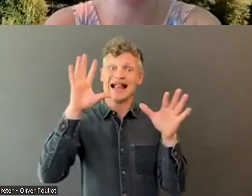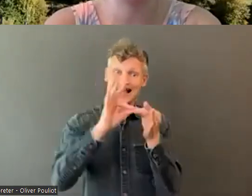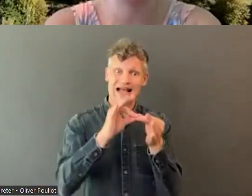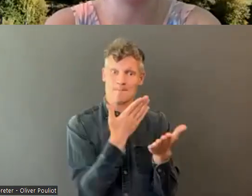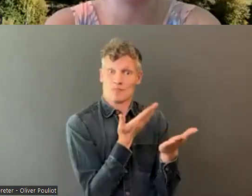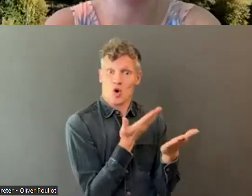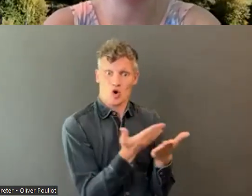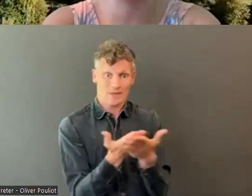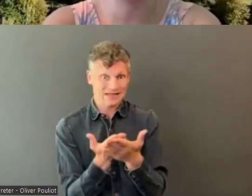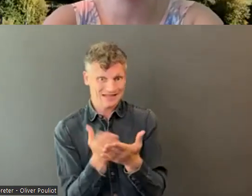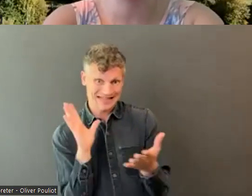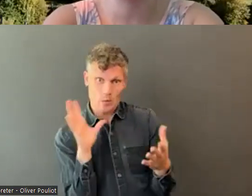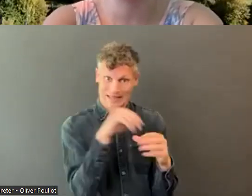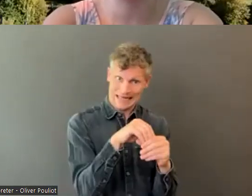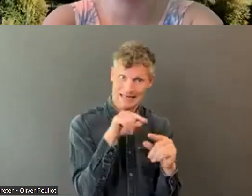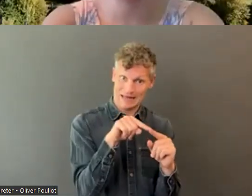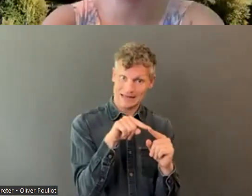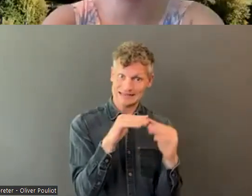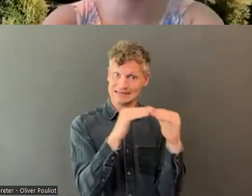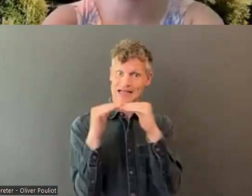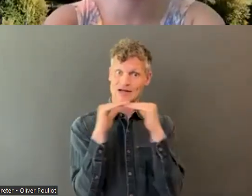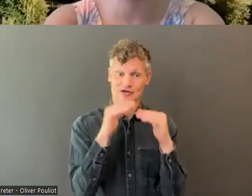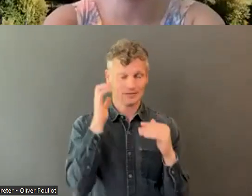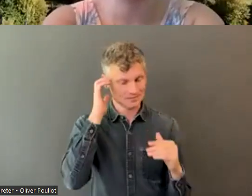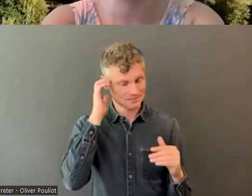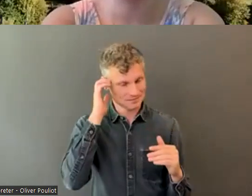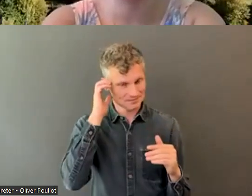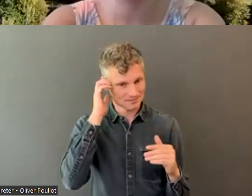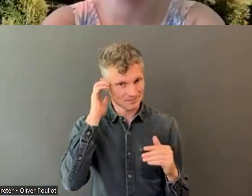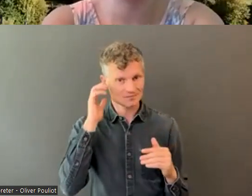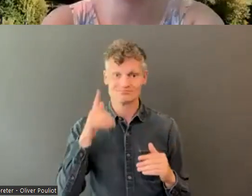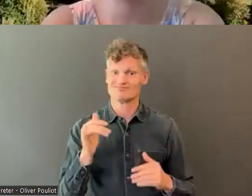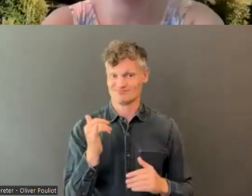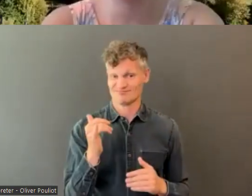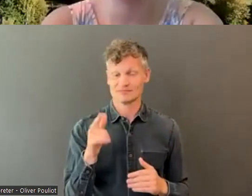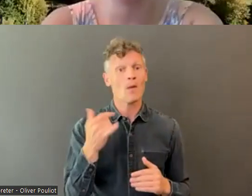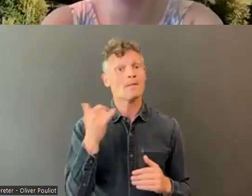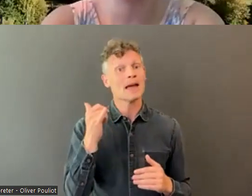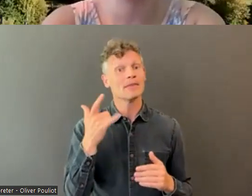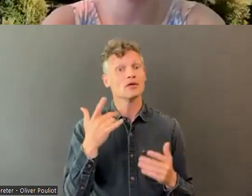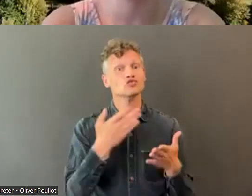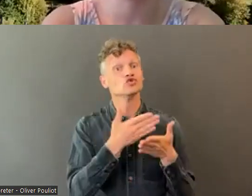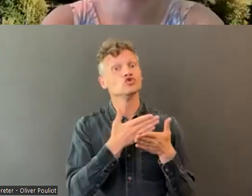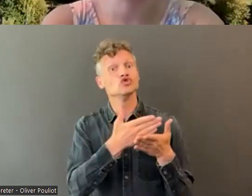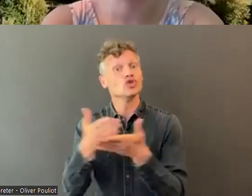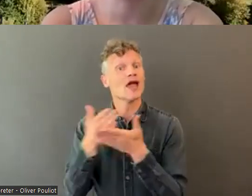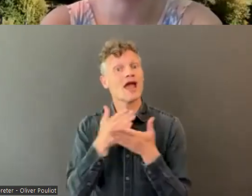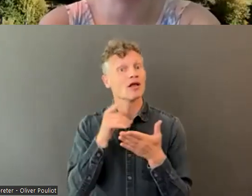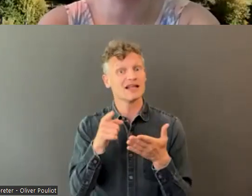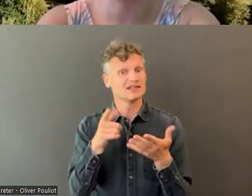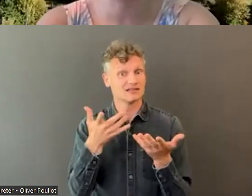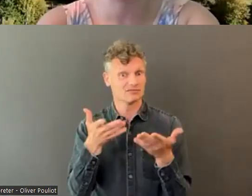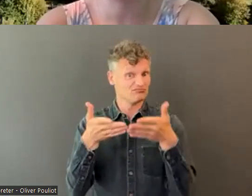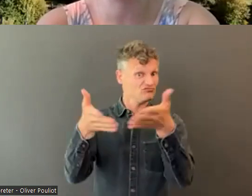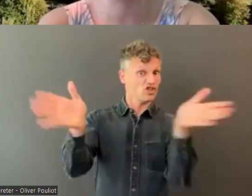customary. Absolutely. Absolutely. And so maybe we could be sharing that across the membership and, you know, and the national business disability networks